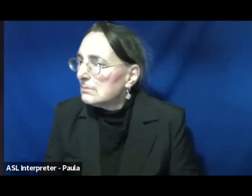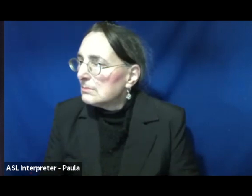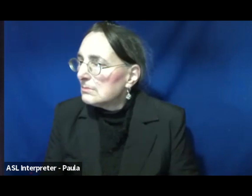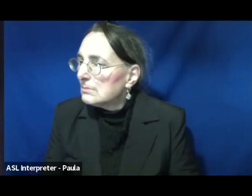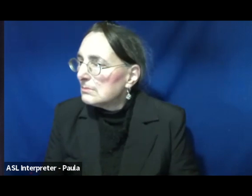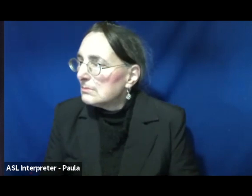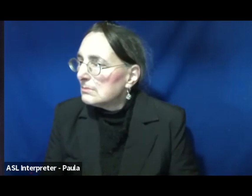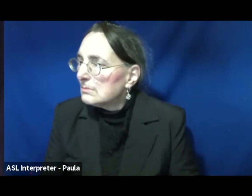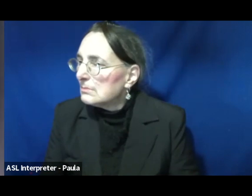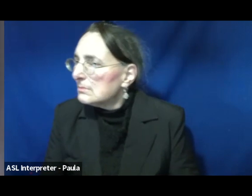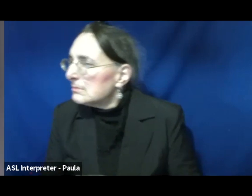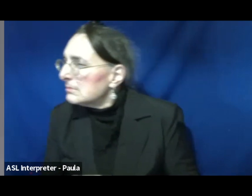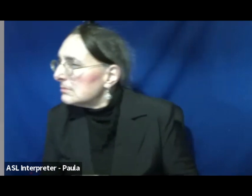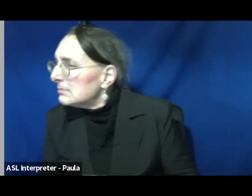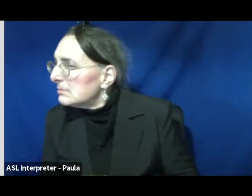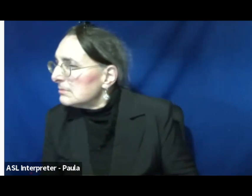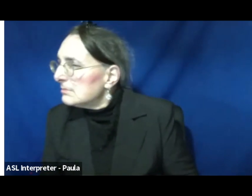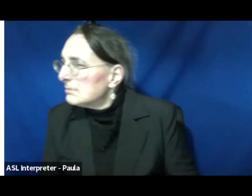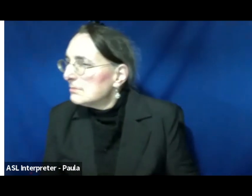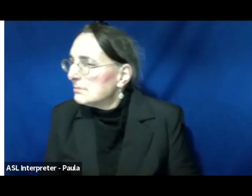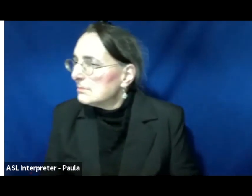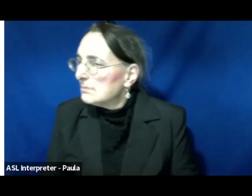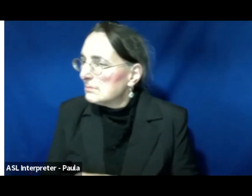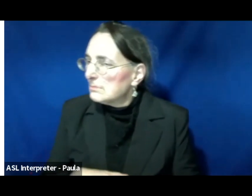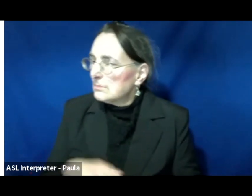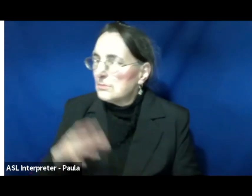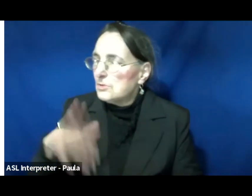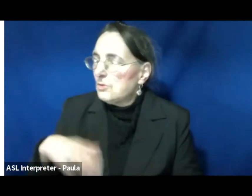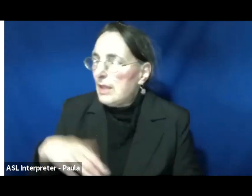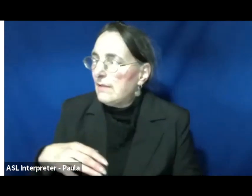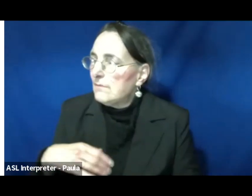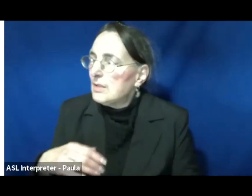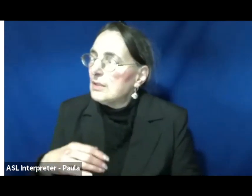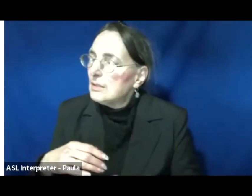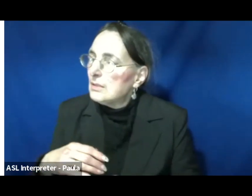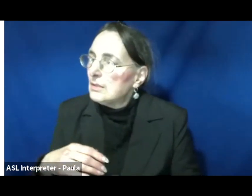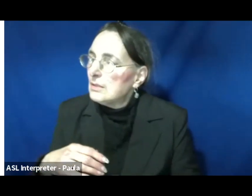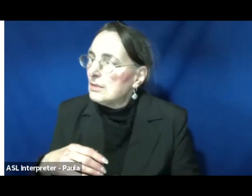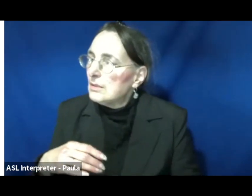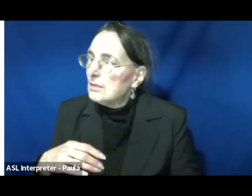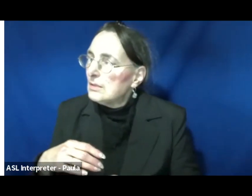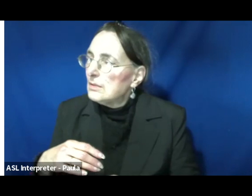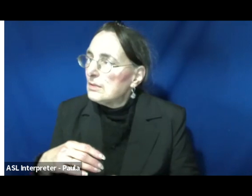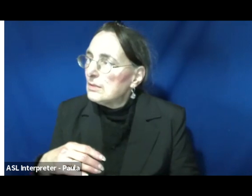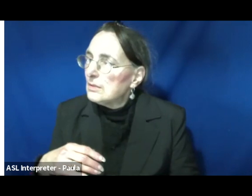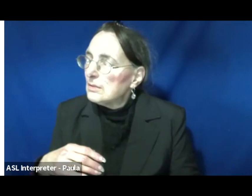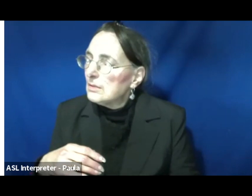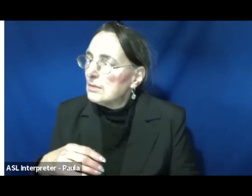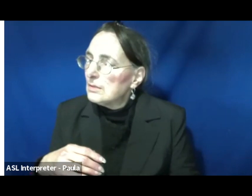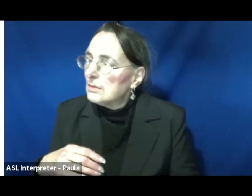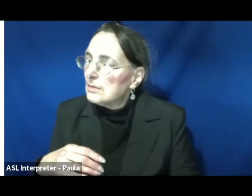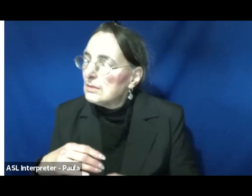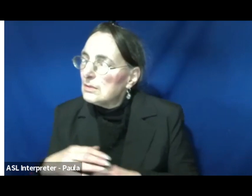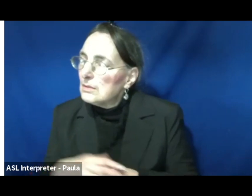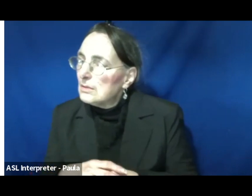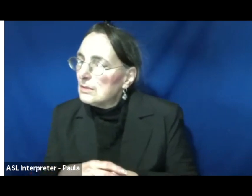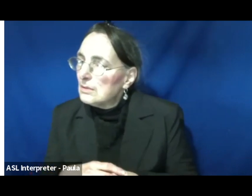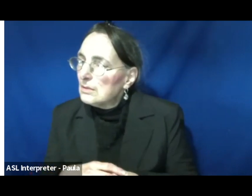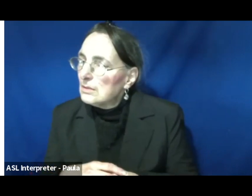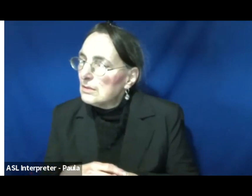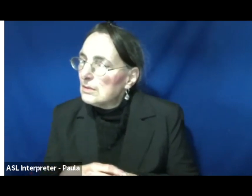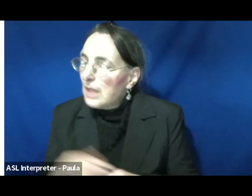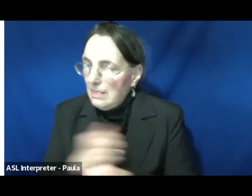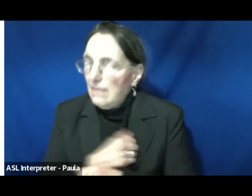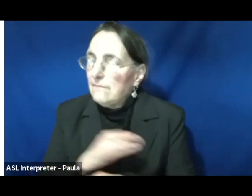that question. Because you better believe I'm gonna talk about hemp. And then Goldstein is here to listen to this, and I love